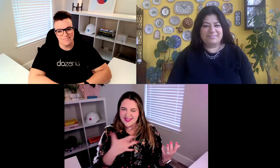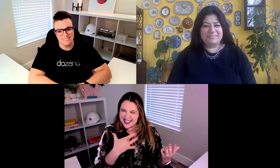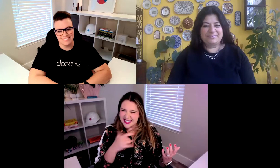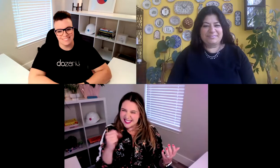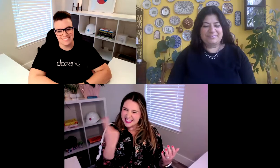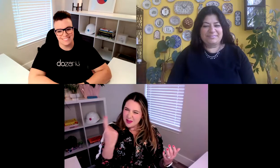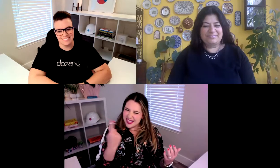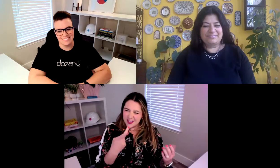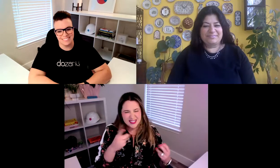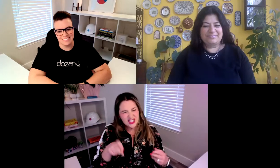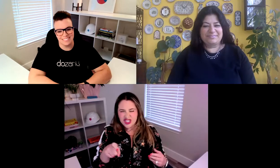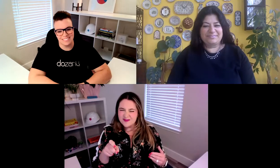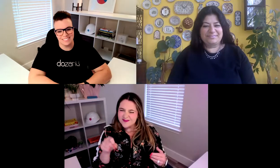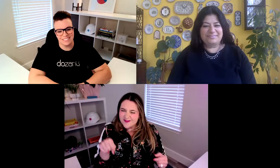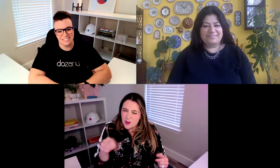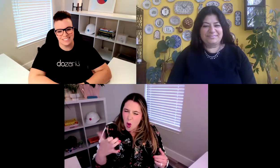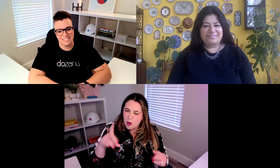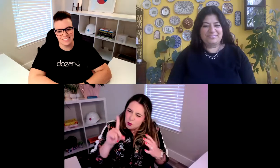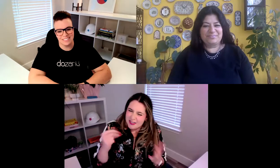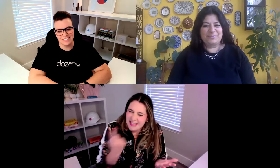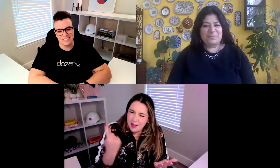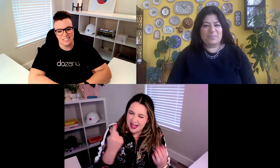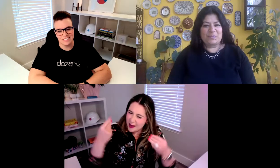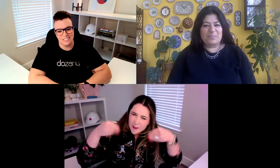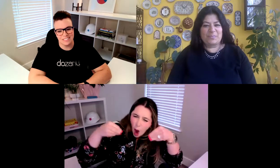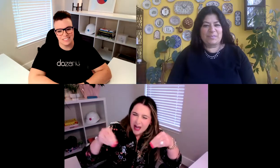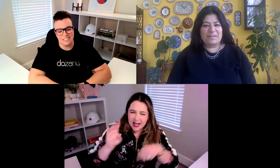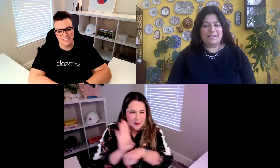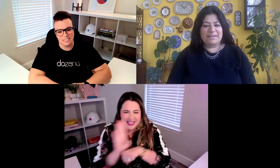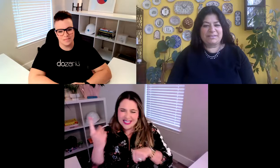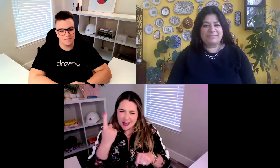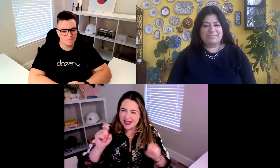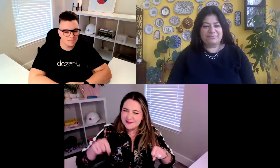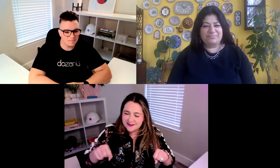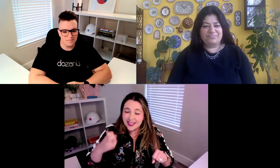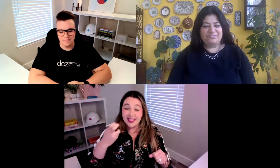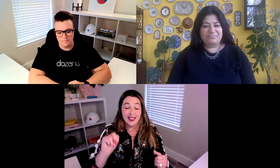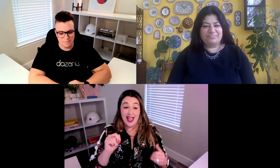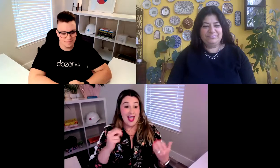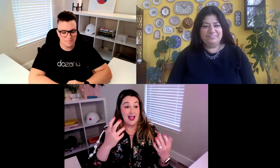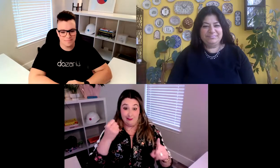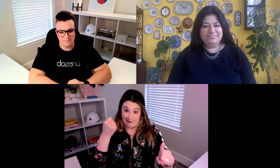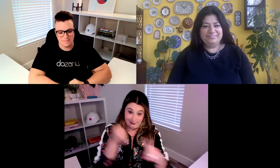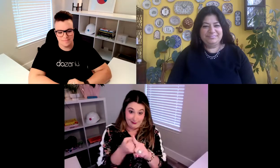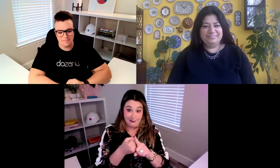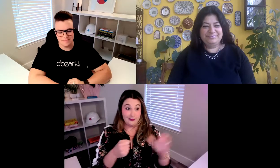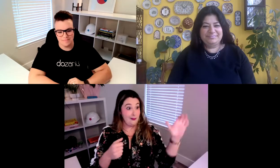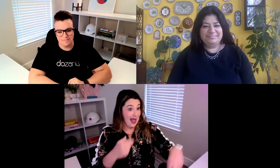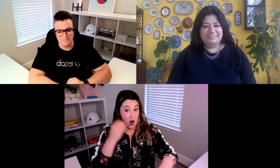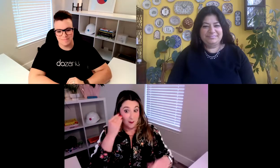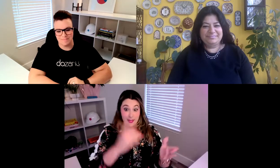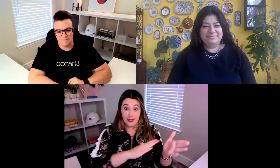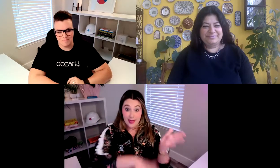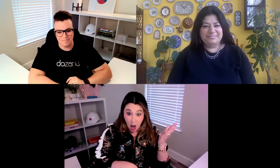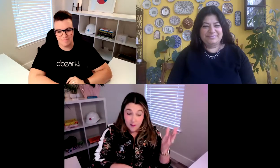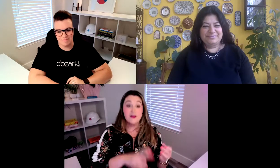full time. So it just felt right. We thought, ooh, this is something we need to do. We need to do marketing or business or